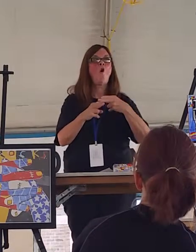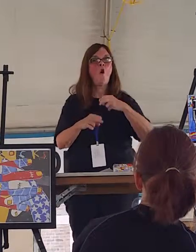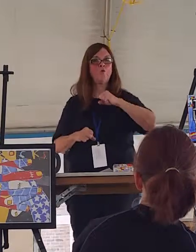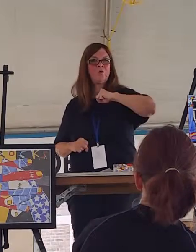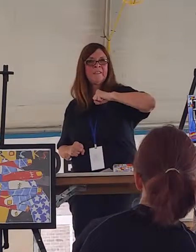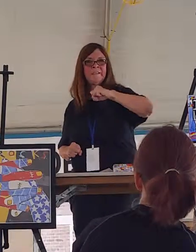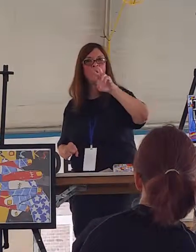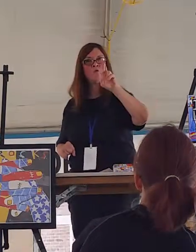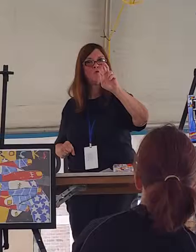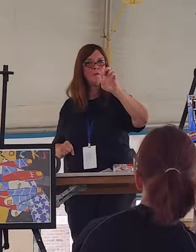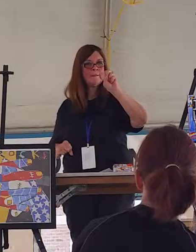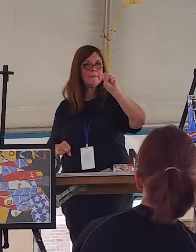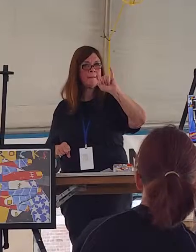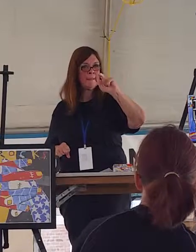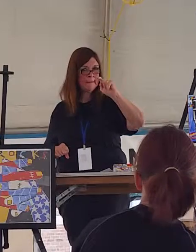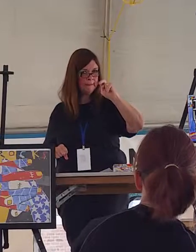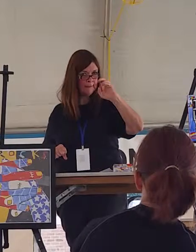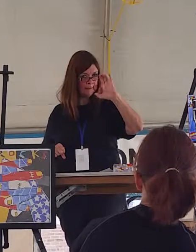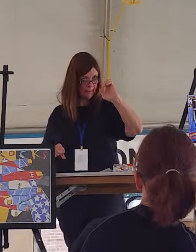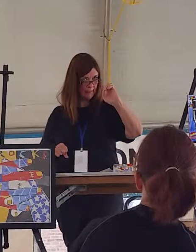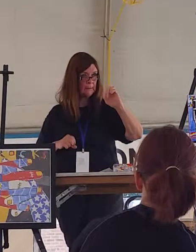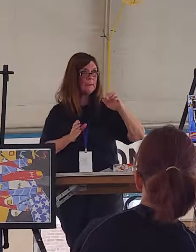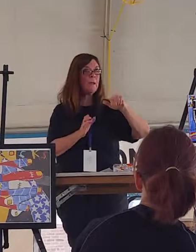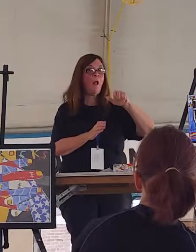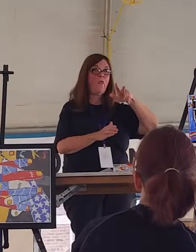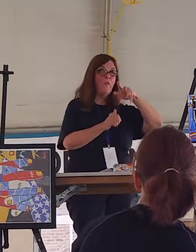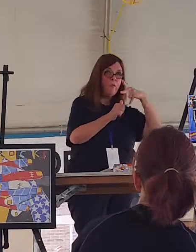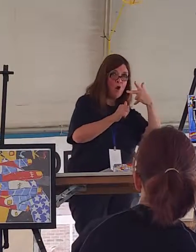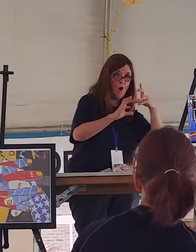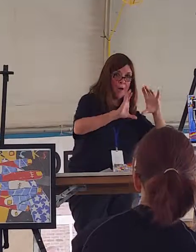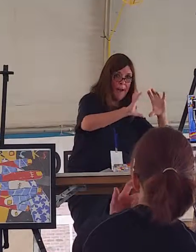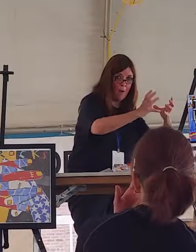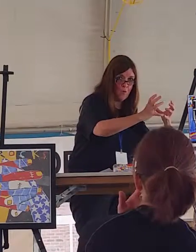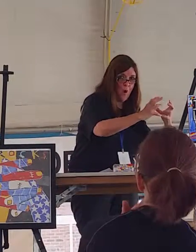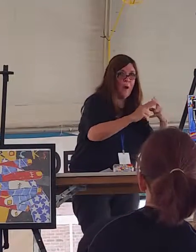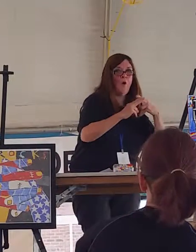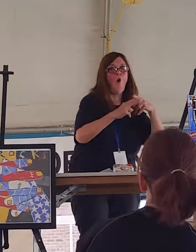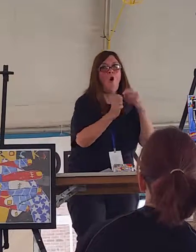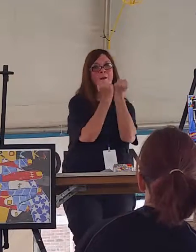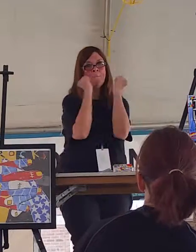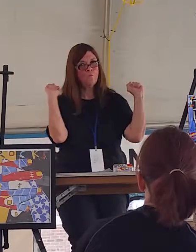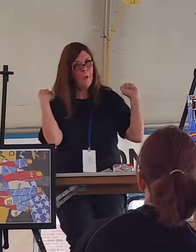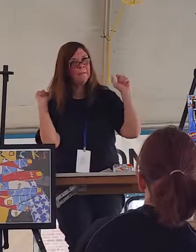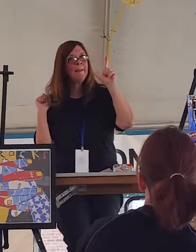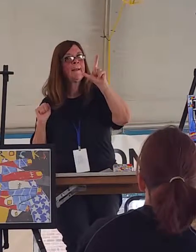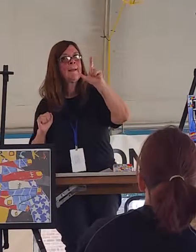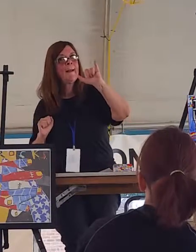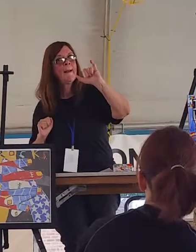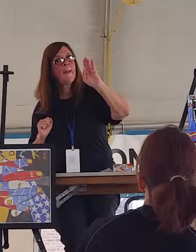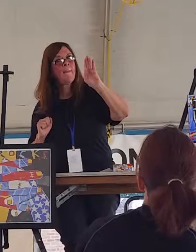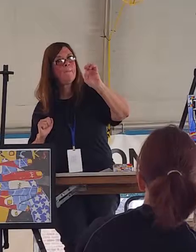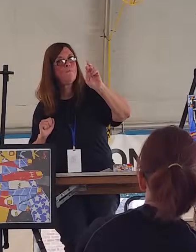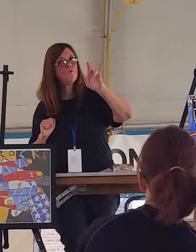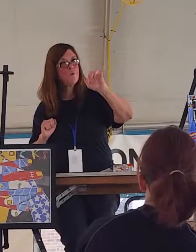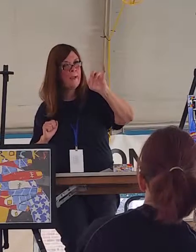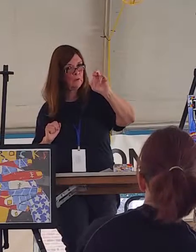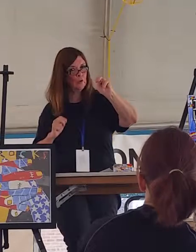Another category is resistance. And then the third category is called liberation.